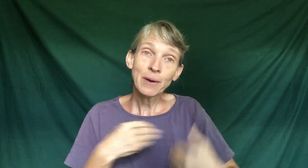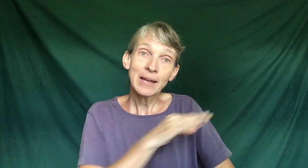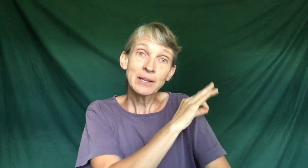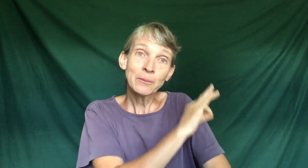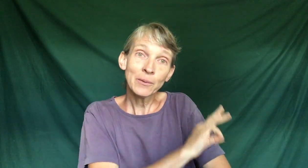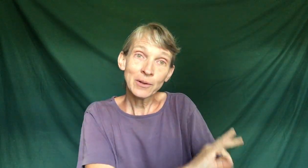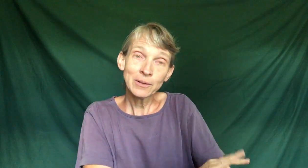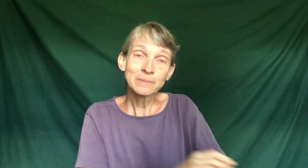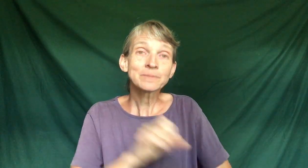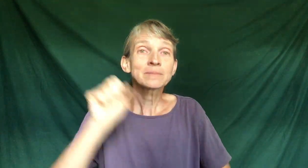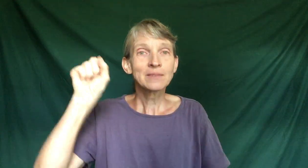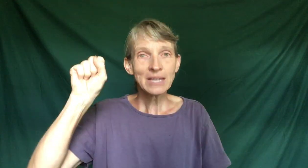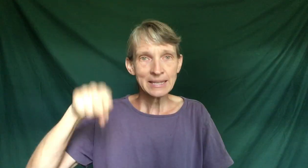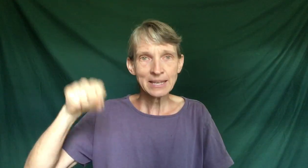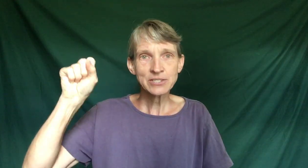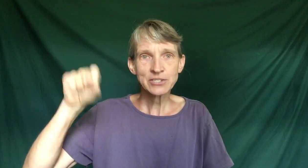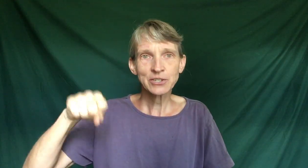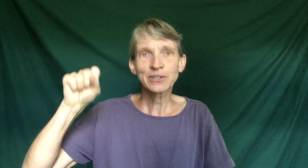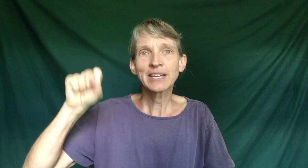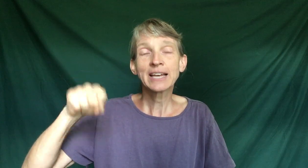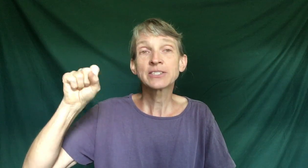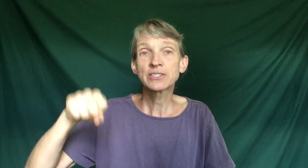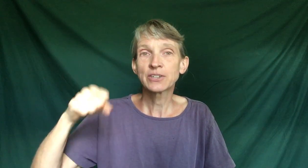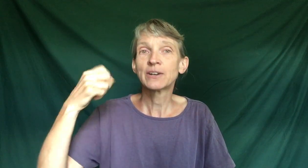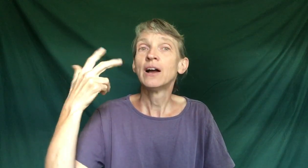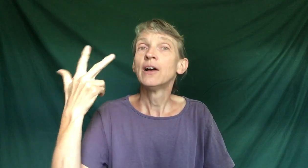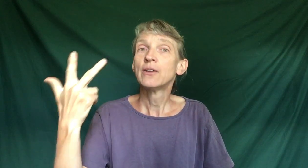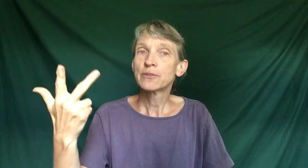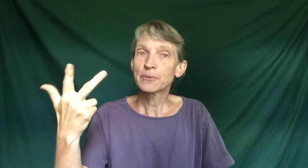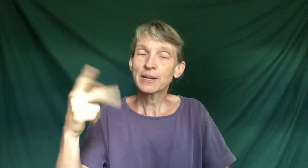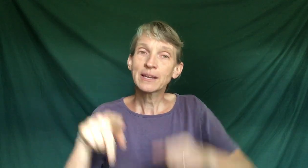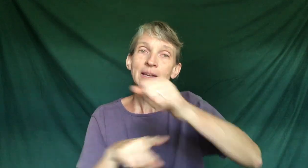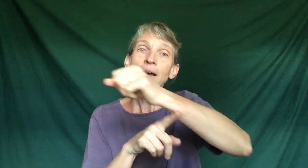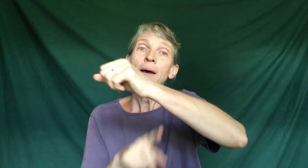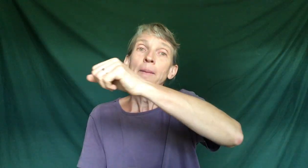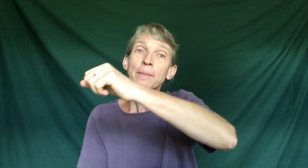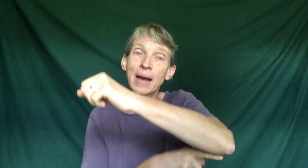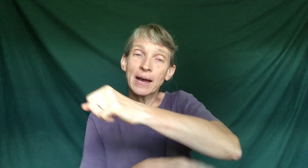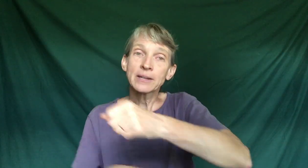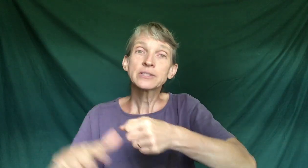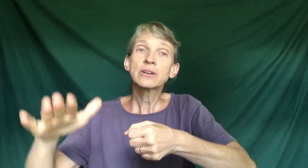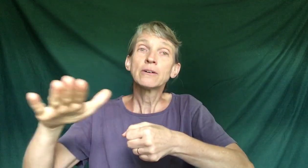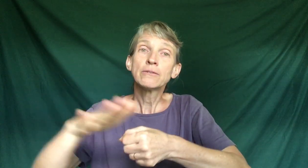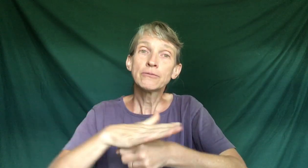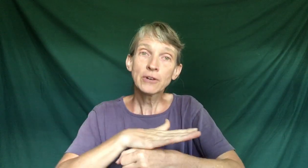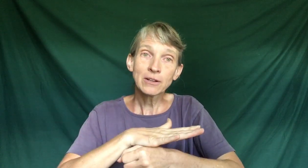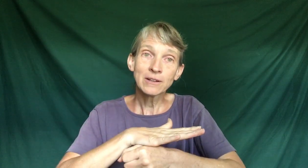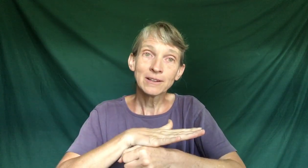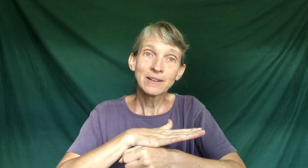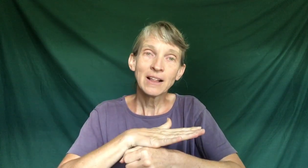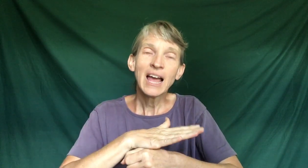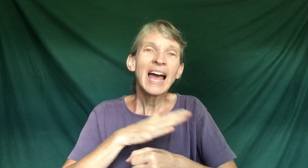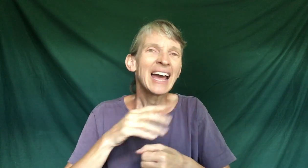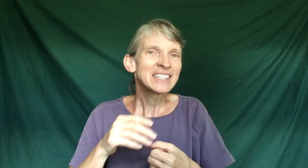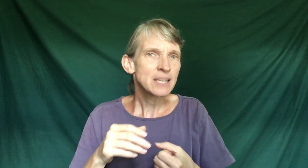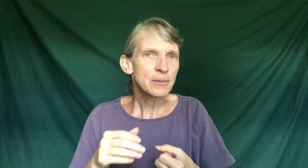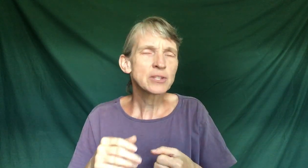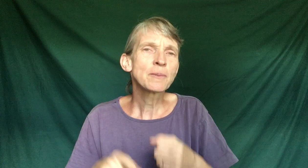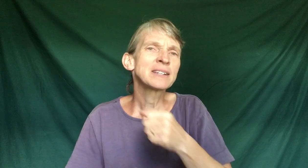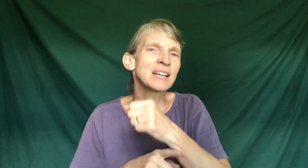any wool? Yes, sir. Yes, sir. 3 bags full. And some of those parts, like